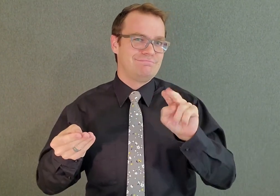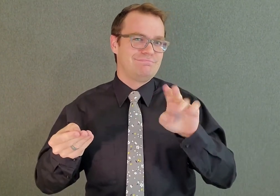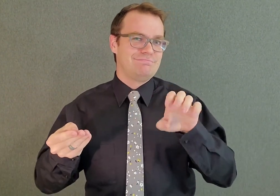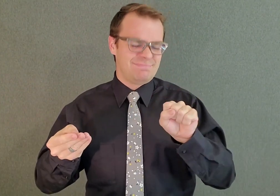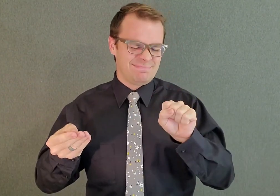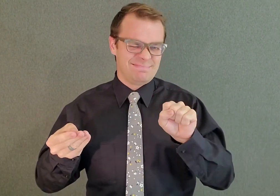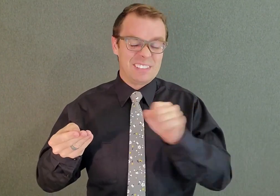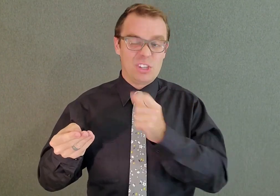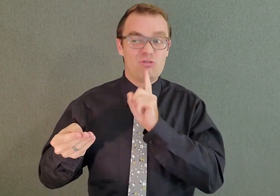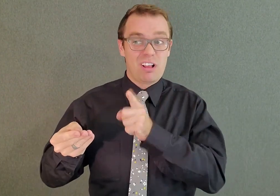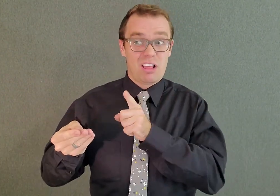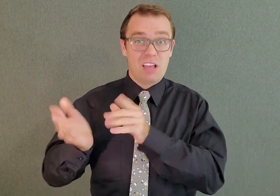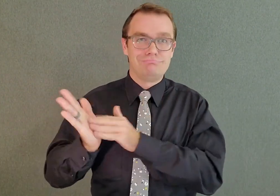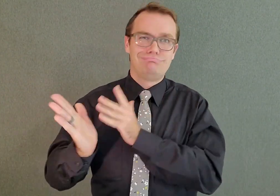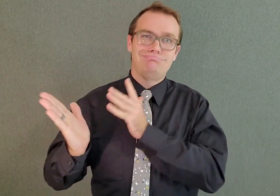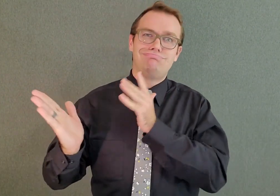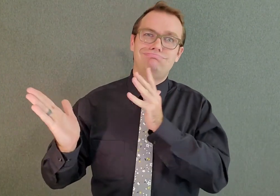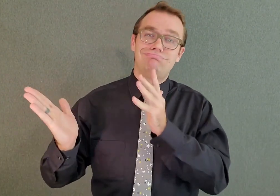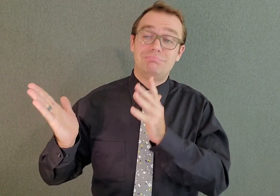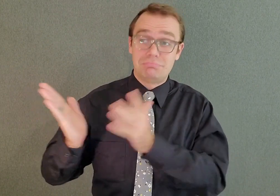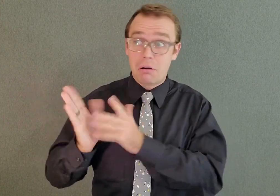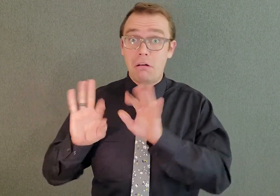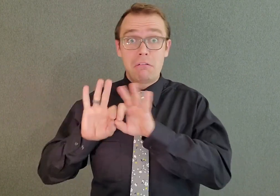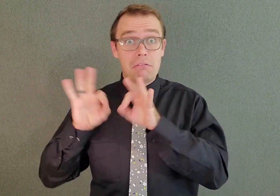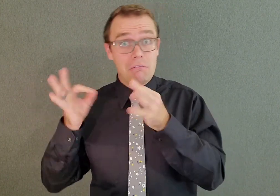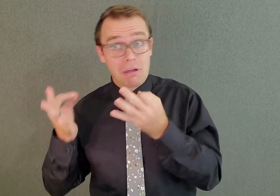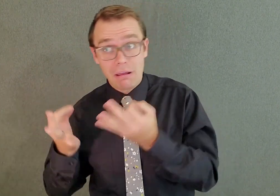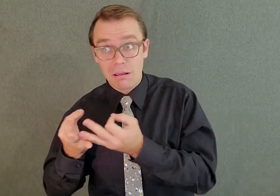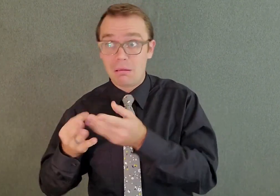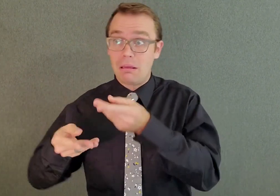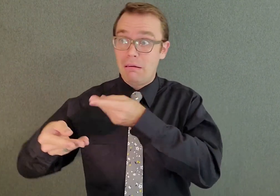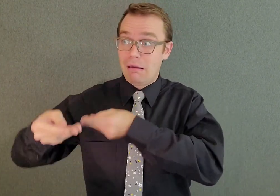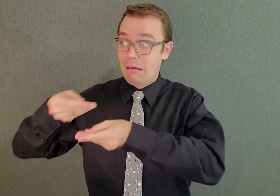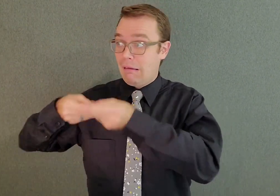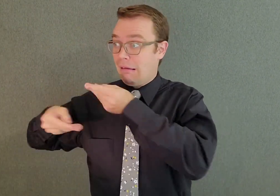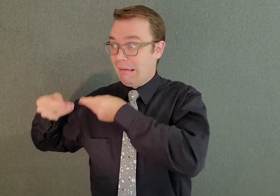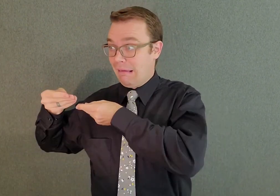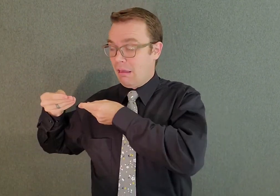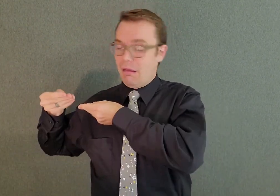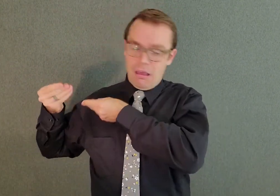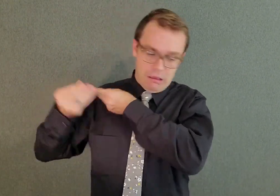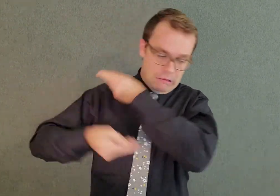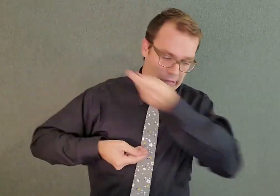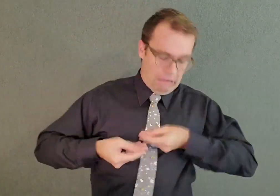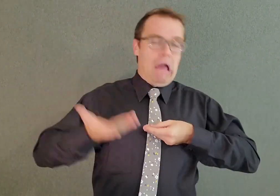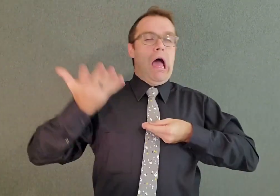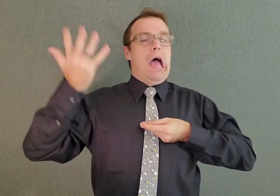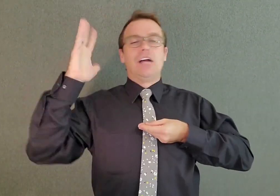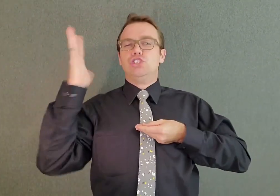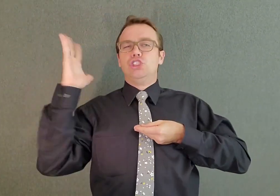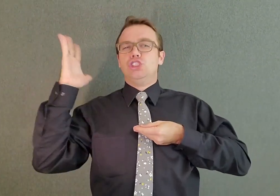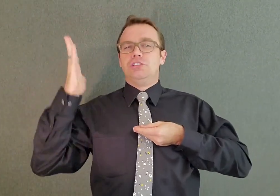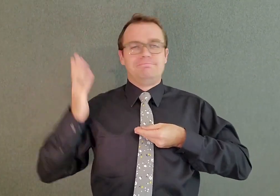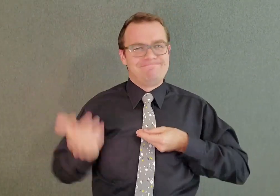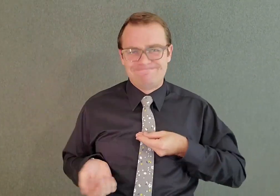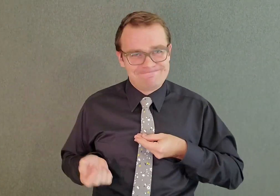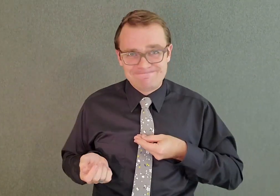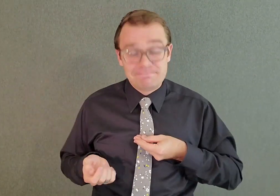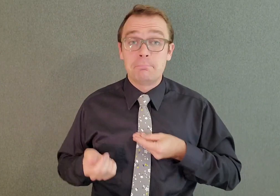this is rare. Our genes do not necessarily dictate whether we will develop certain conditions and diseases, which is great news.